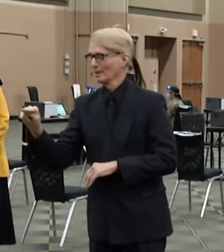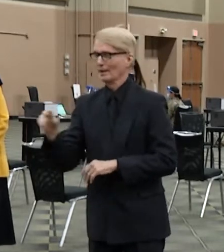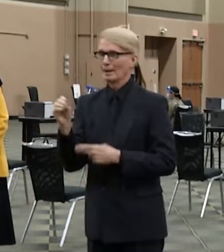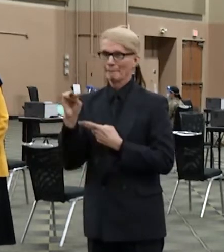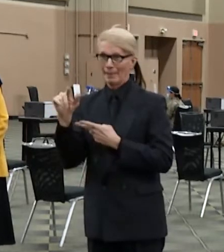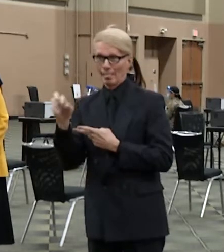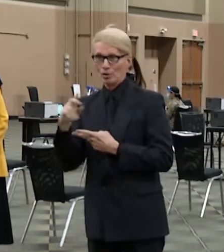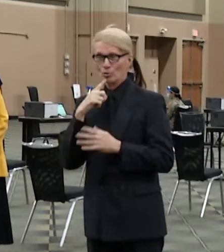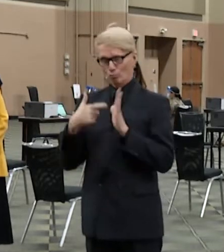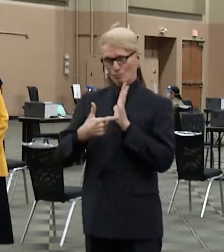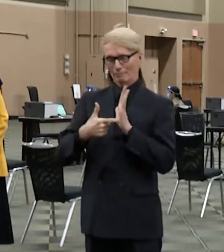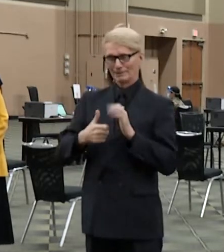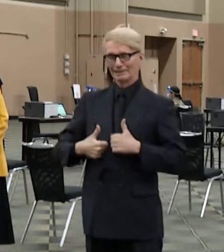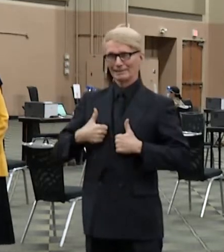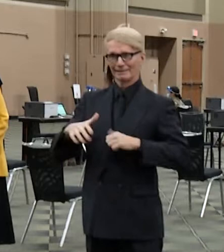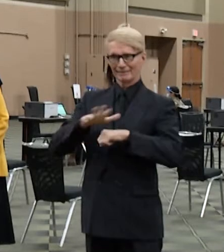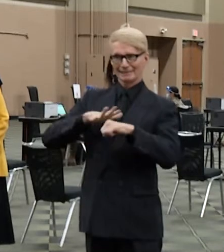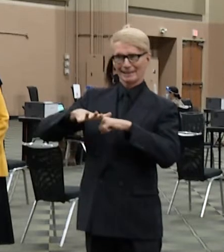area,